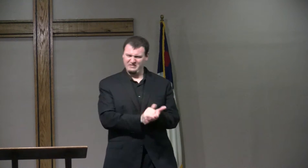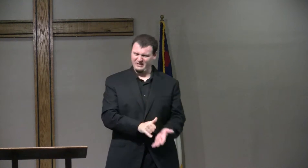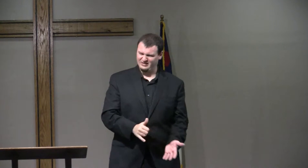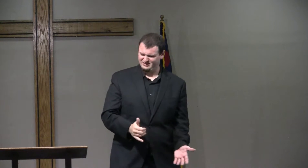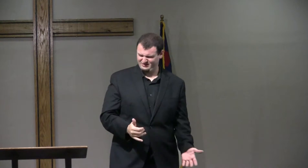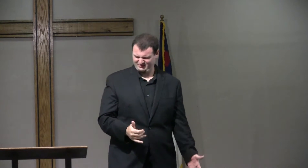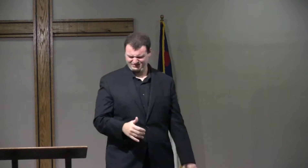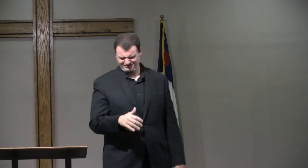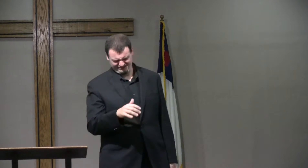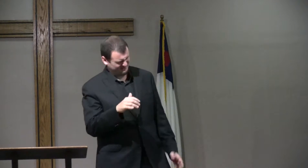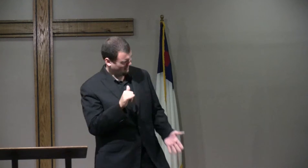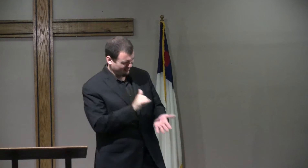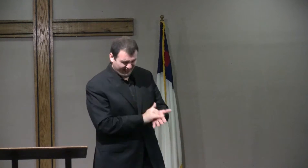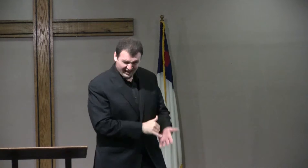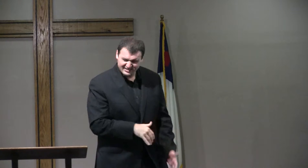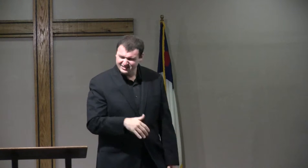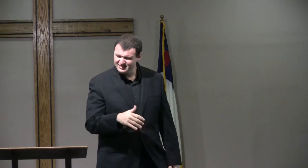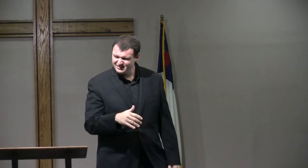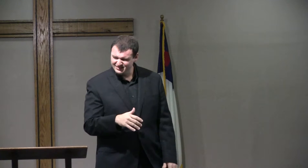Wait a minute. That's